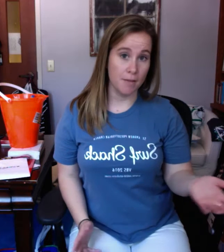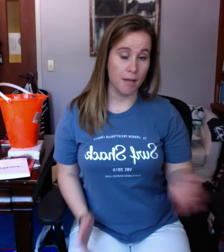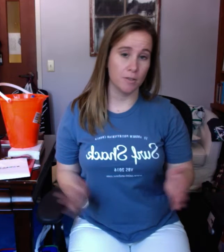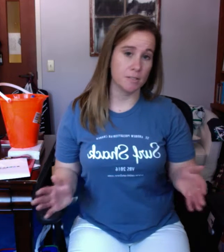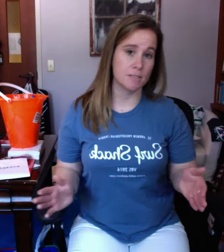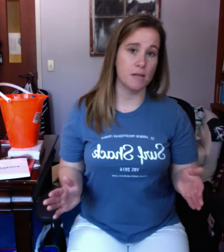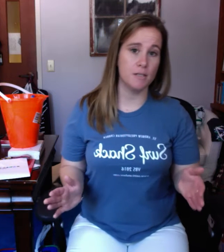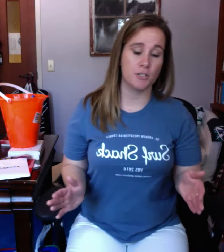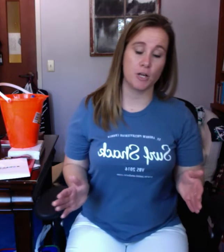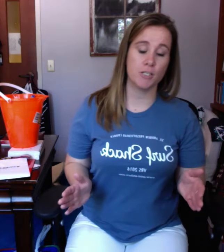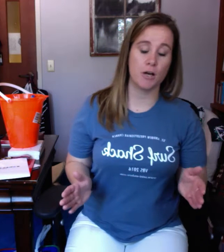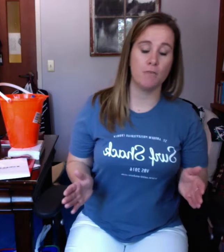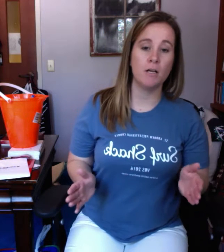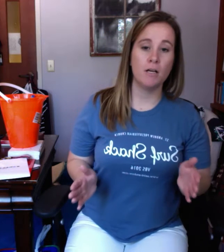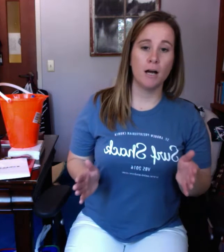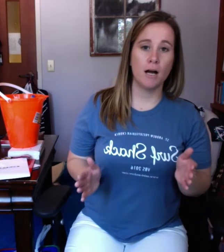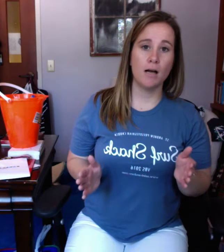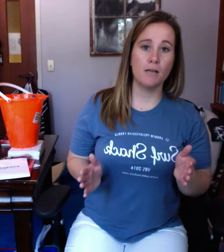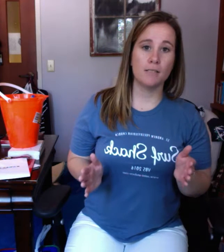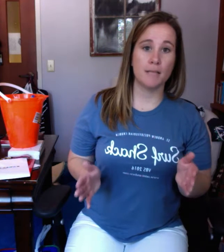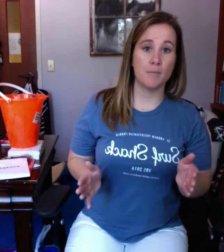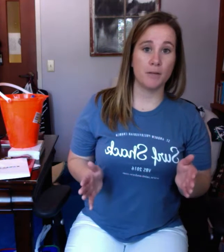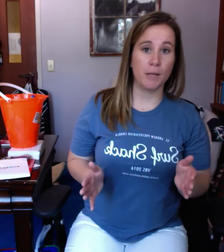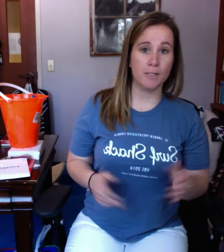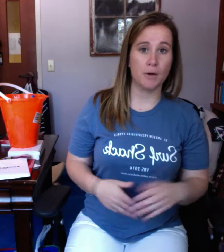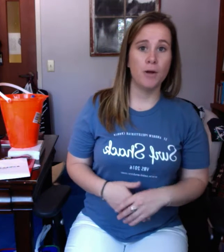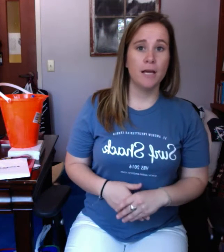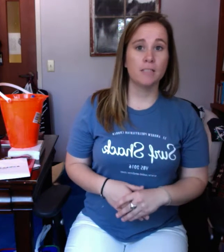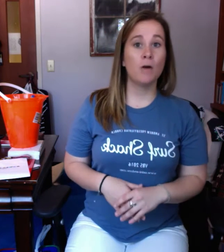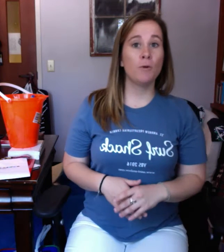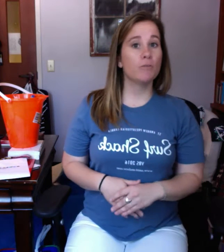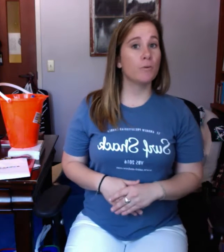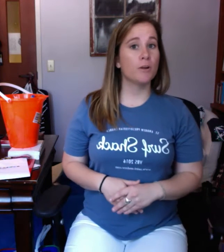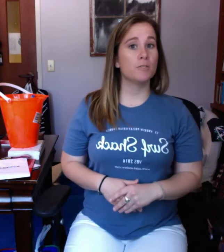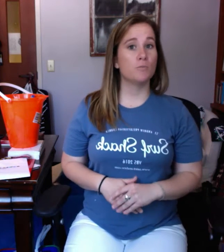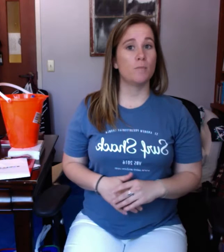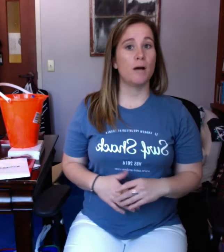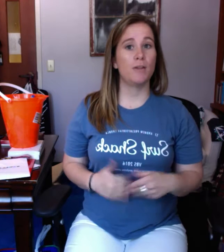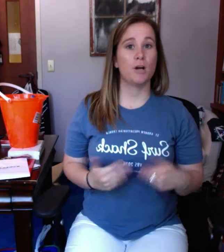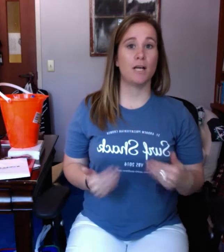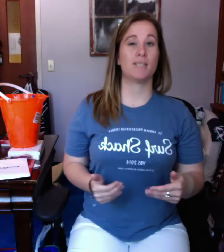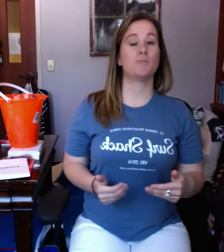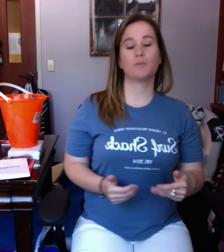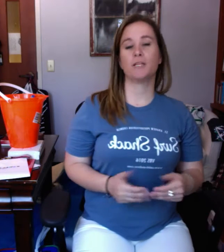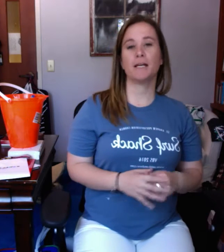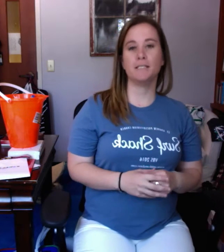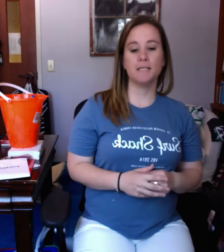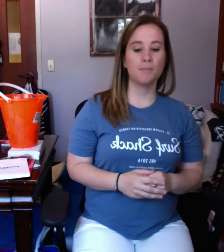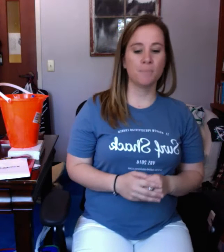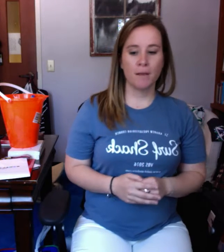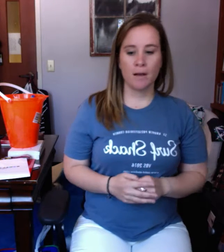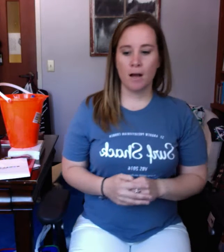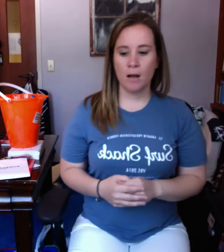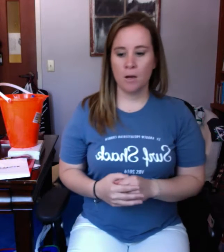little stretch of statement. Okay, so it's not word for word, it's more about the concept or the idea.